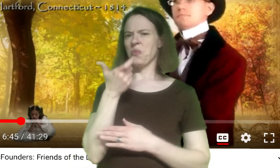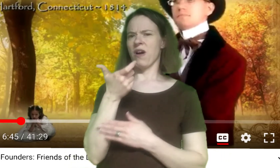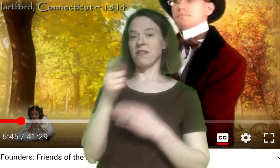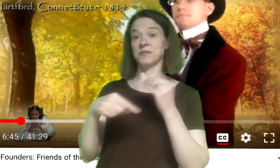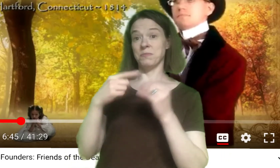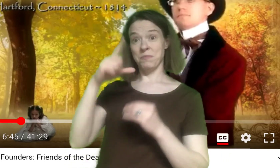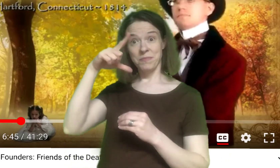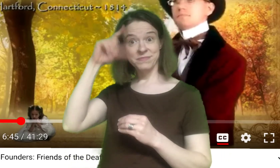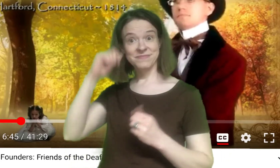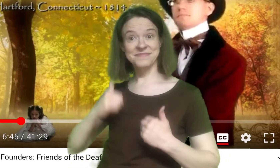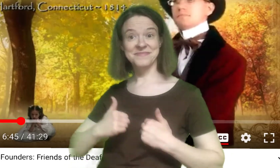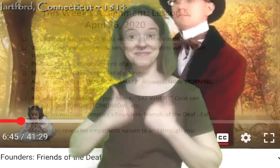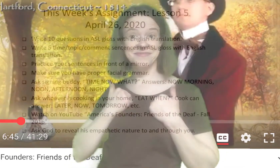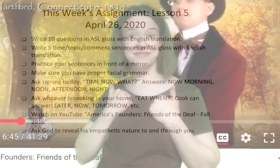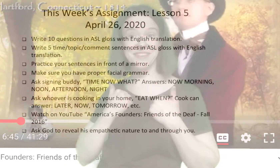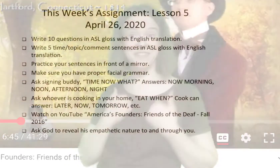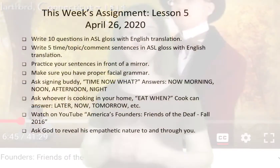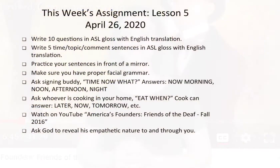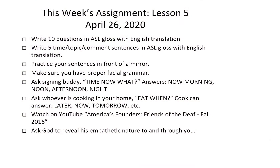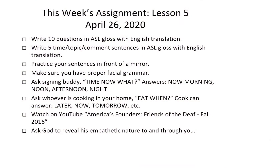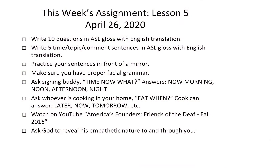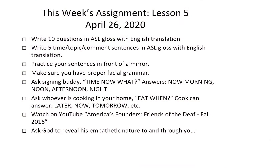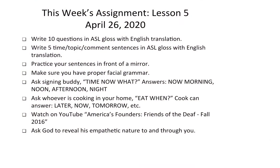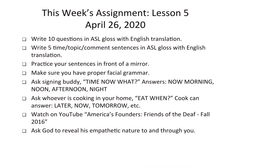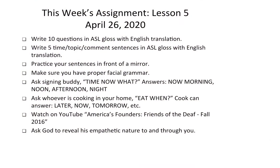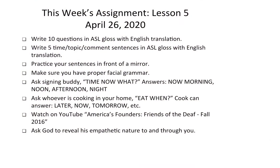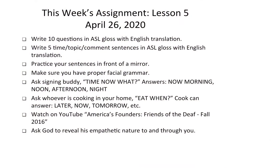to watch. It's about Gallaudet's life.